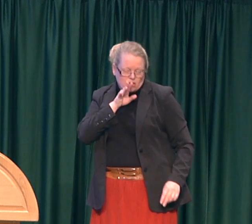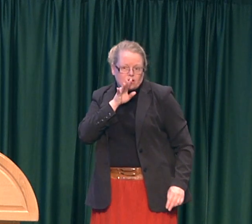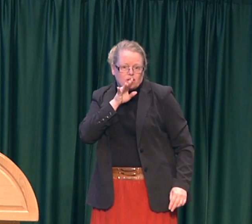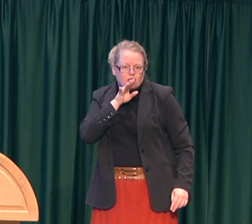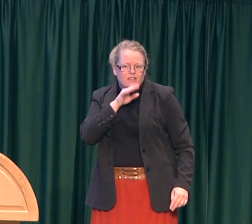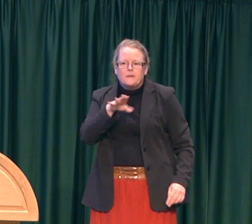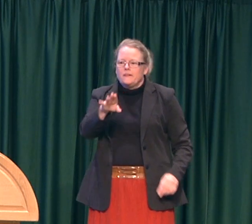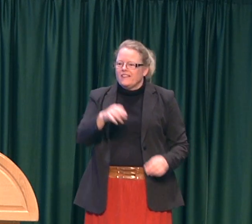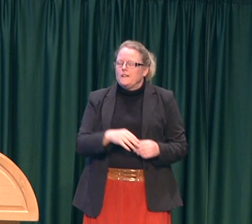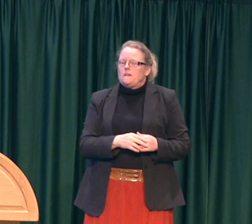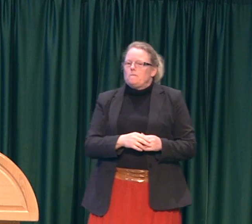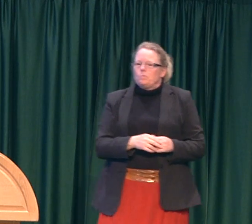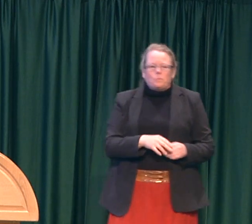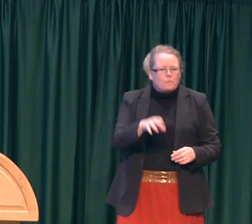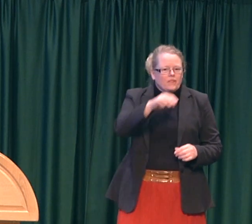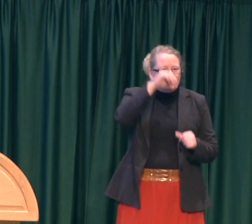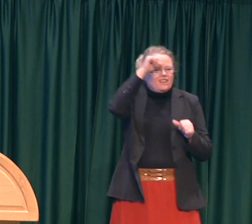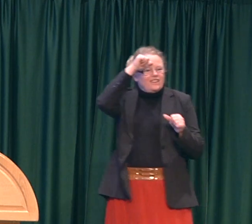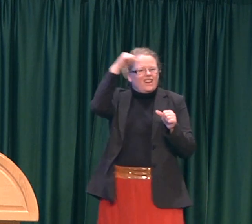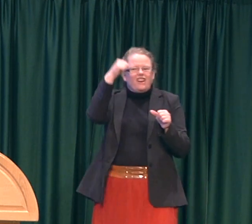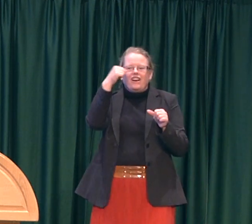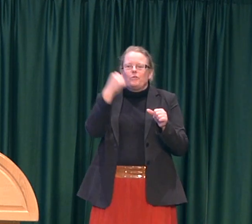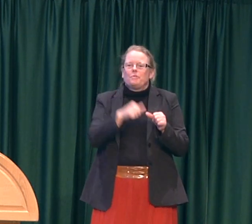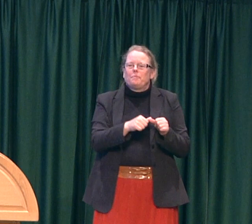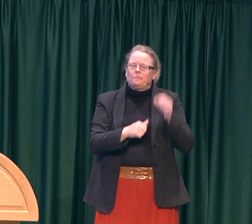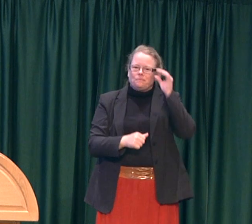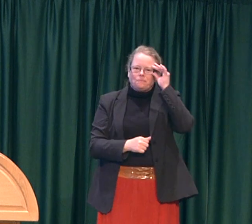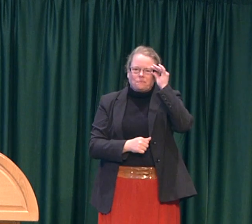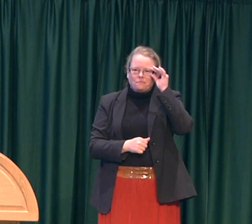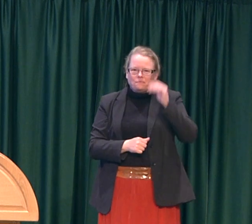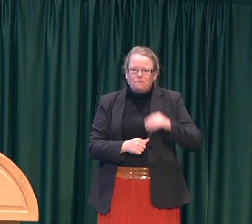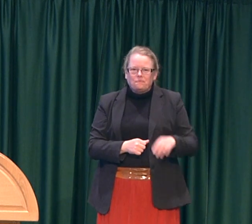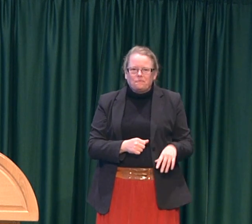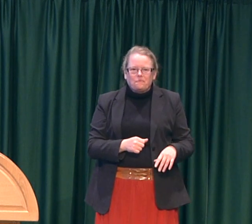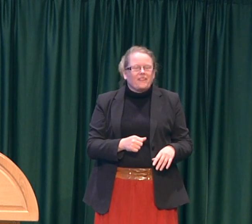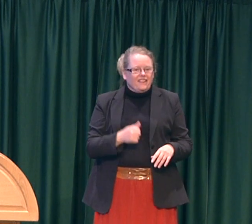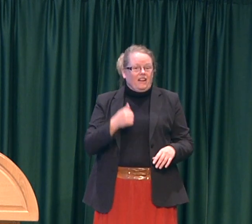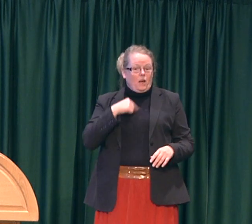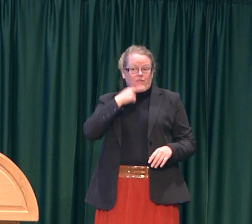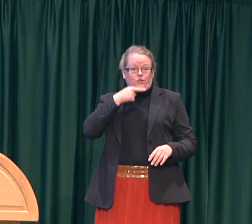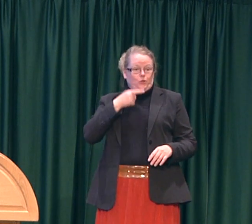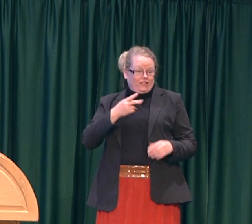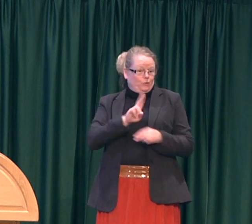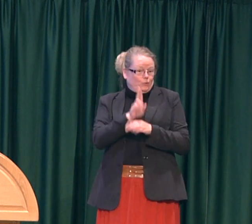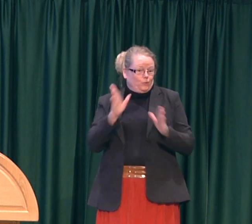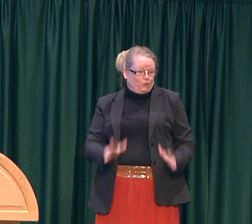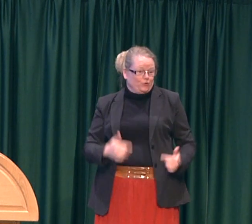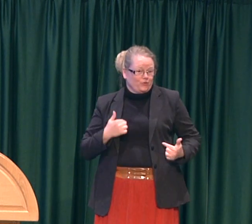TTY user, and then go into spoken language from that. And I remember, as a